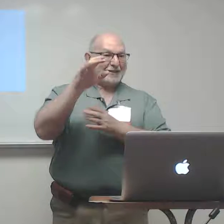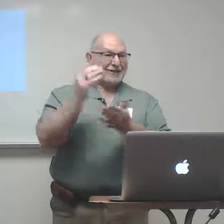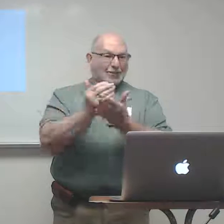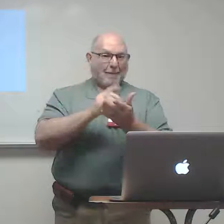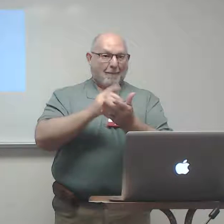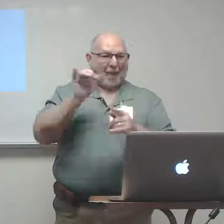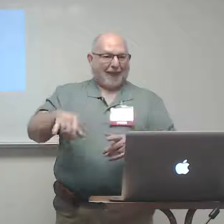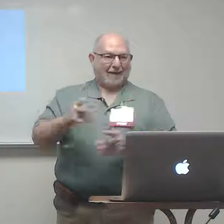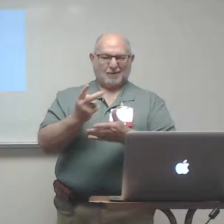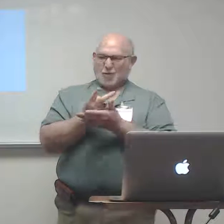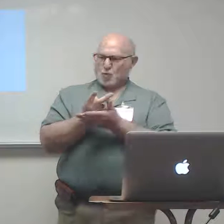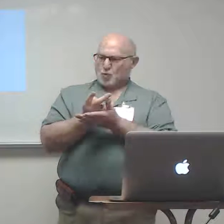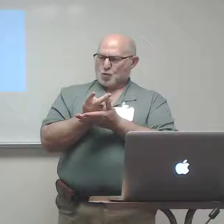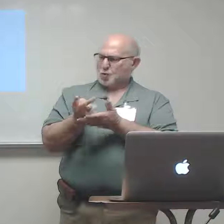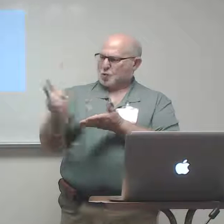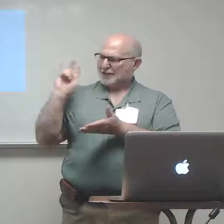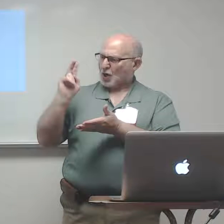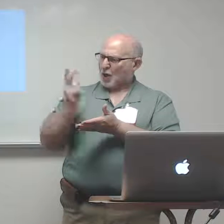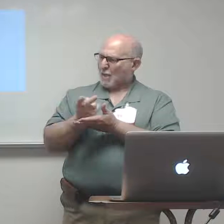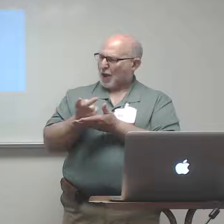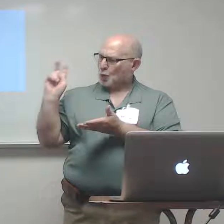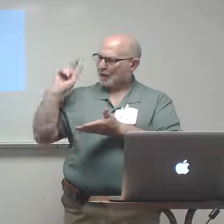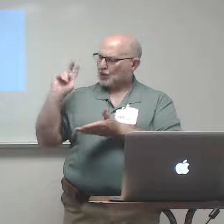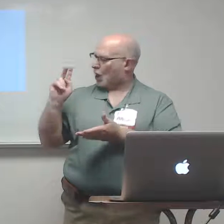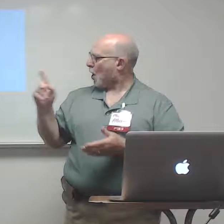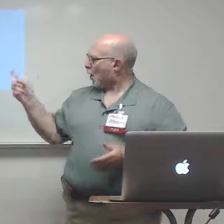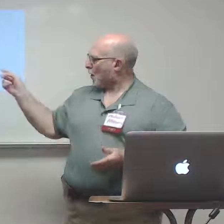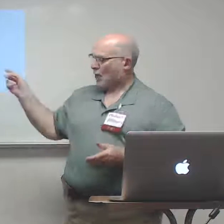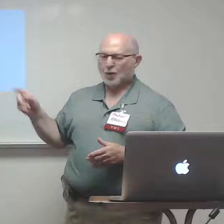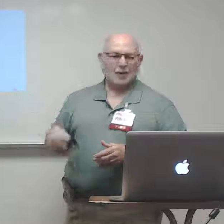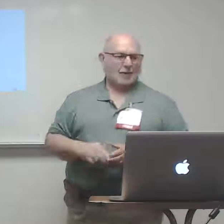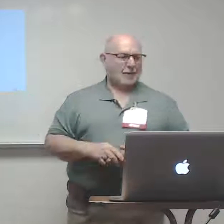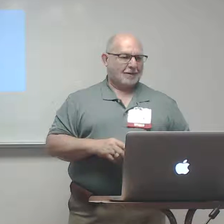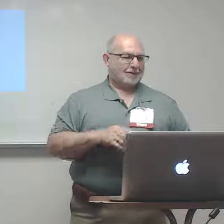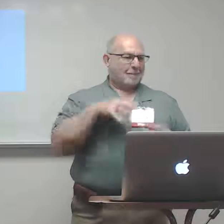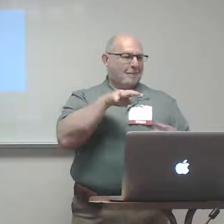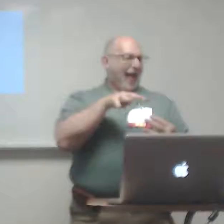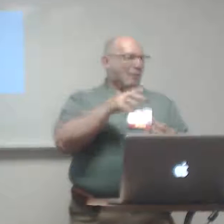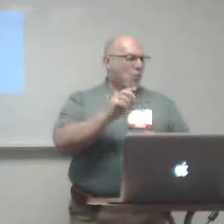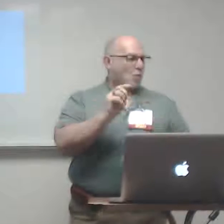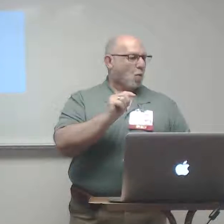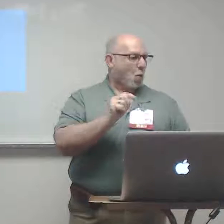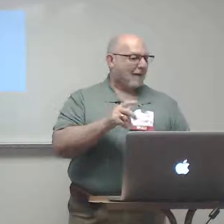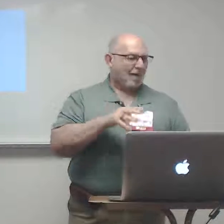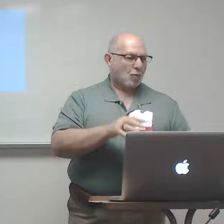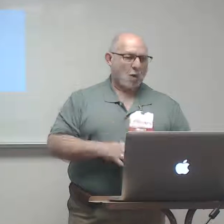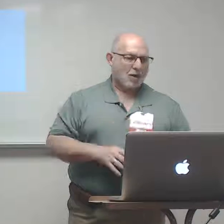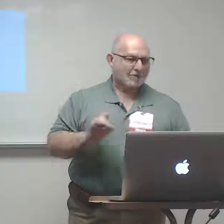a sermon about that about 2 weeks ago. Bathroom work